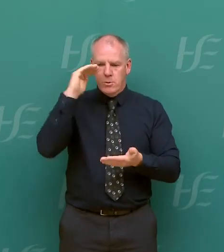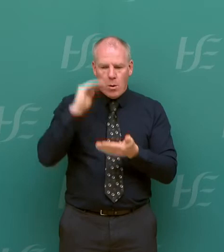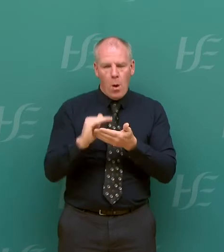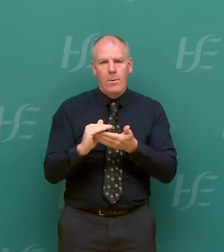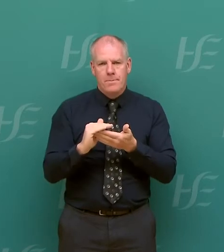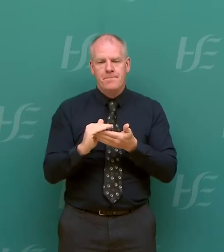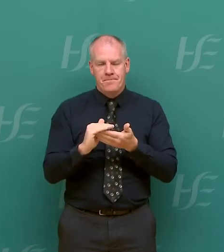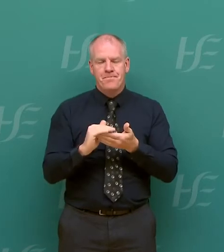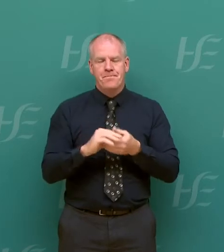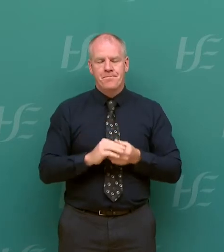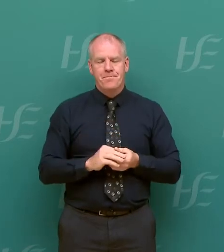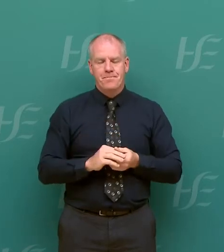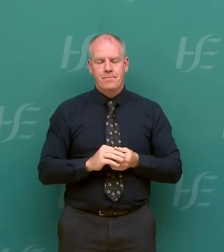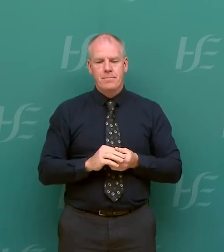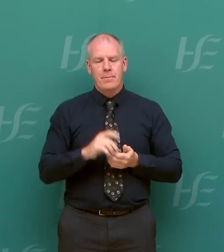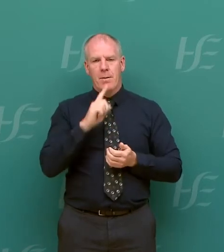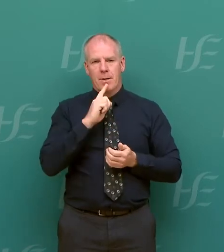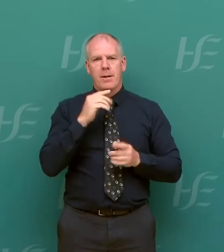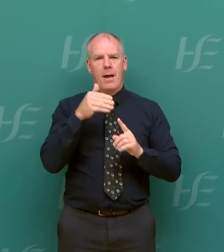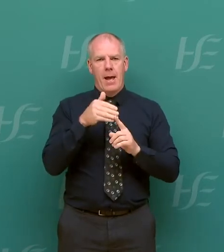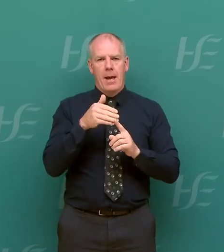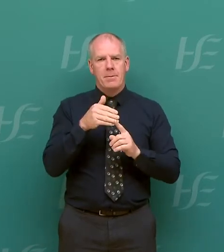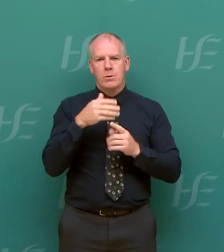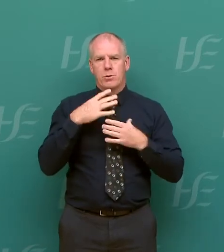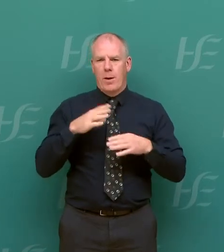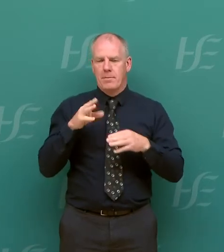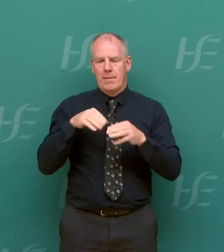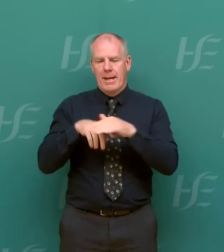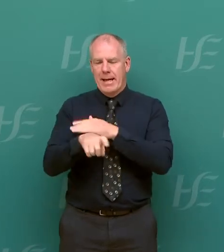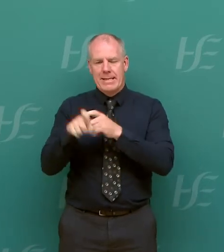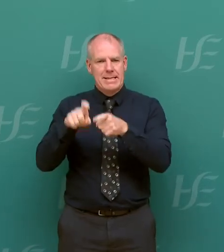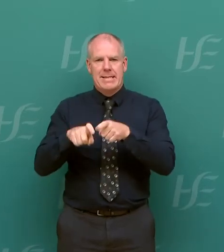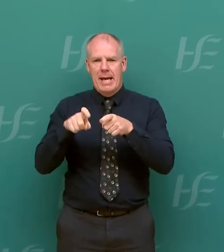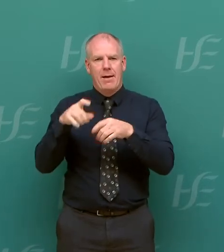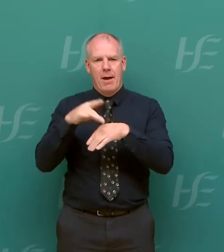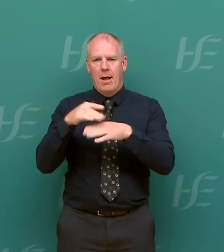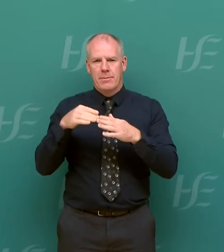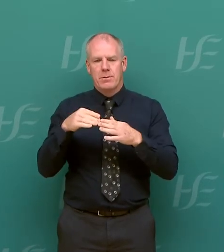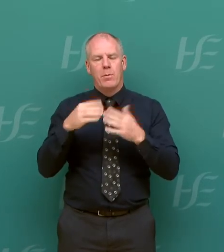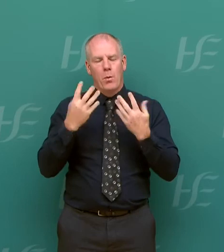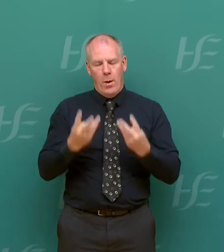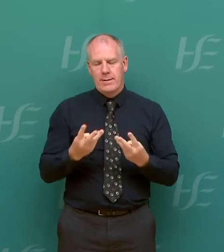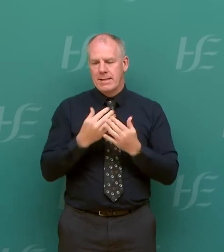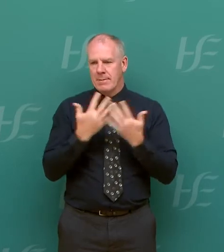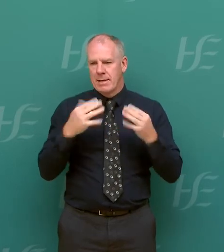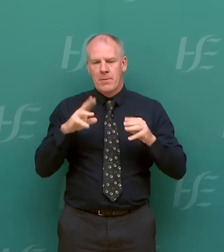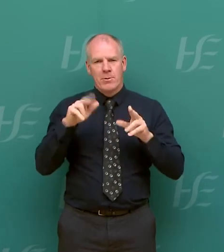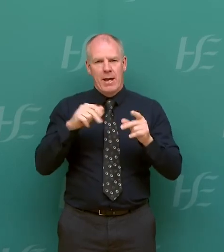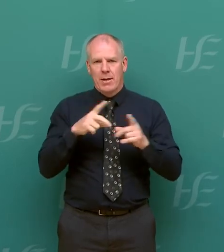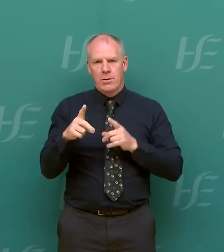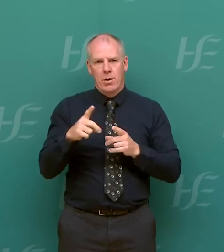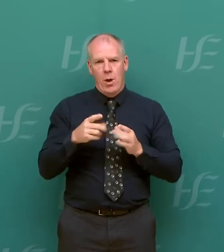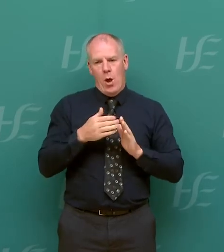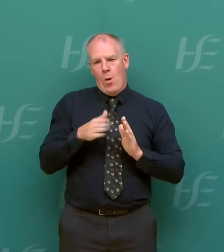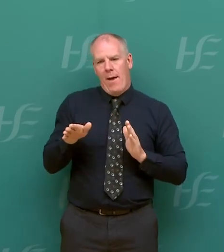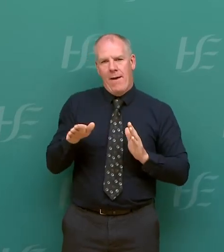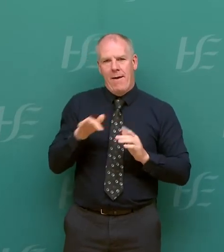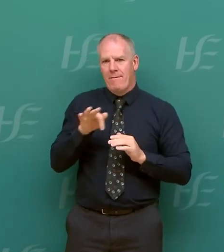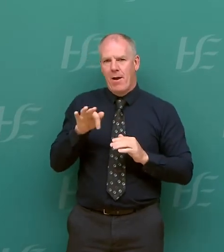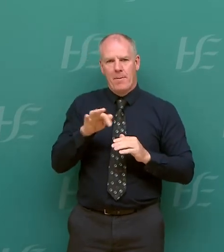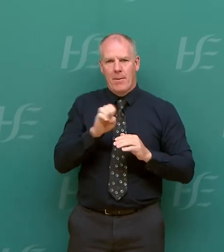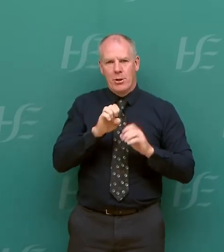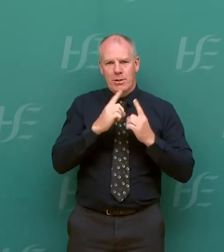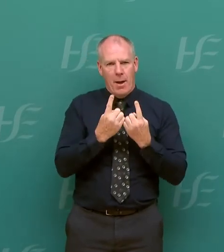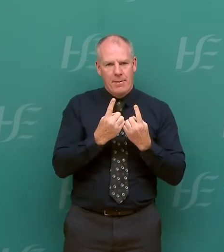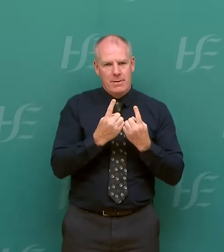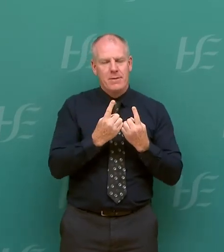that. But really, it's about trying to keep people out altogether. So our challenge is to keep as many people away. That's not to say that we